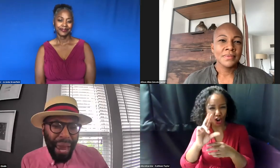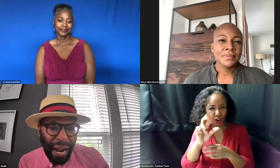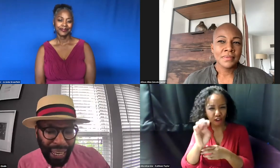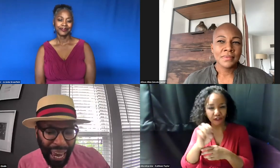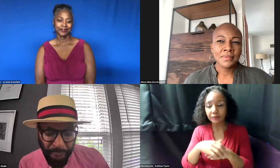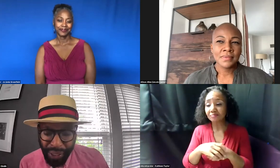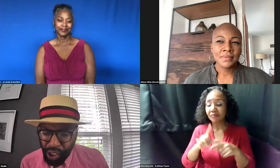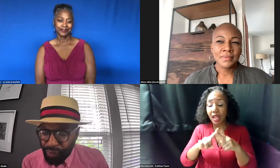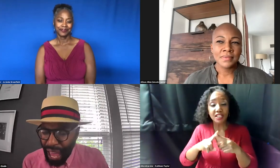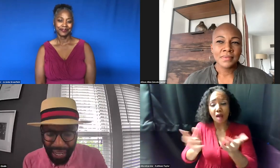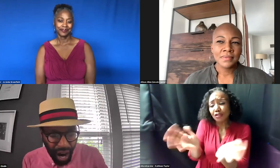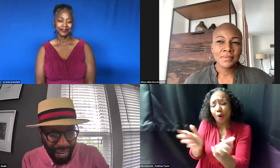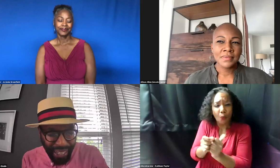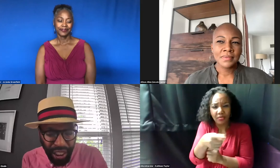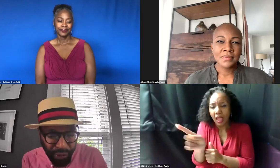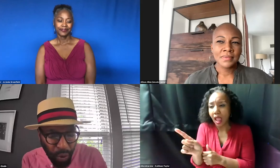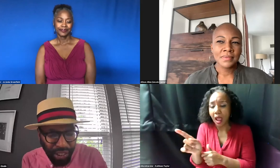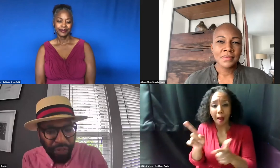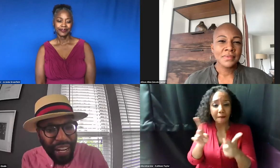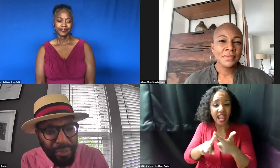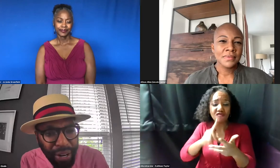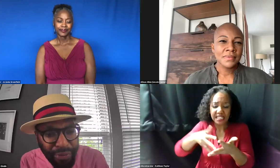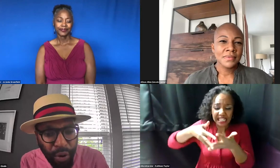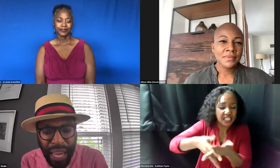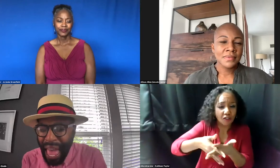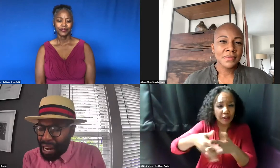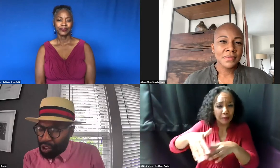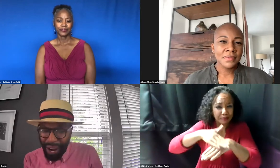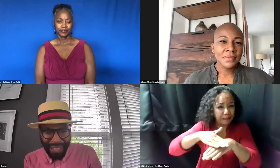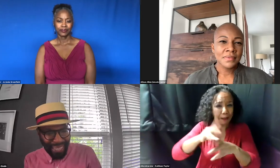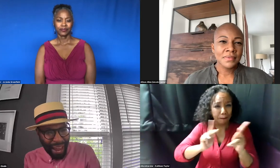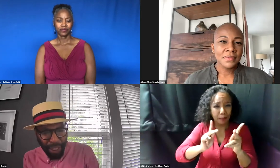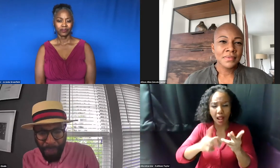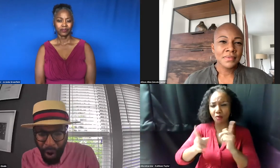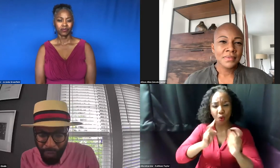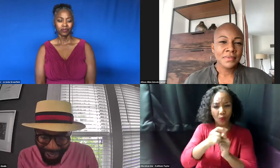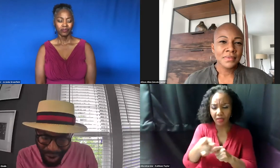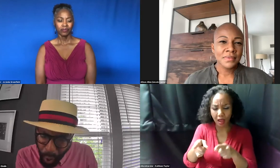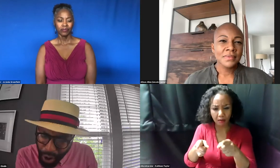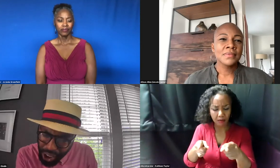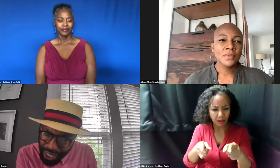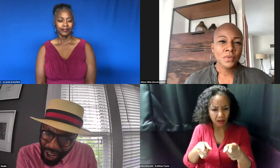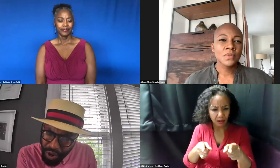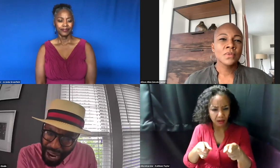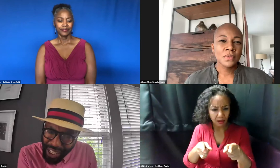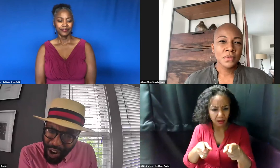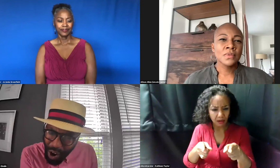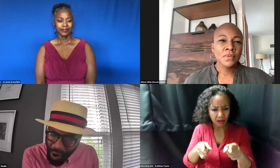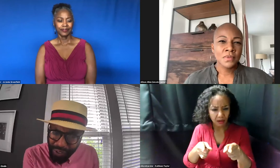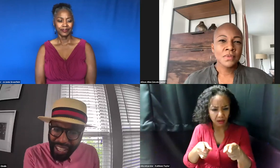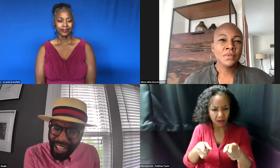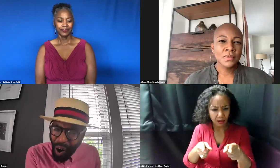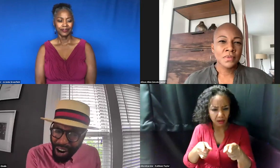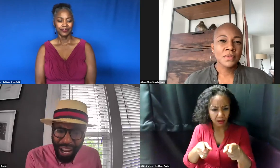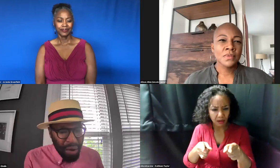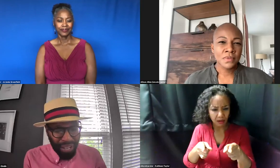was like, man, I was engaging with these sort of like indigenous folks, these sort of Native American folks. And I was realizing that they have these perfectly orchestrated and created